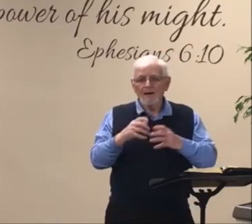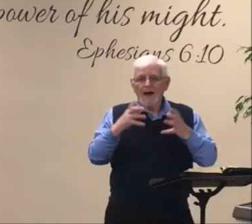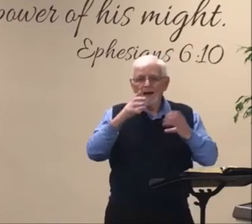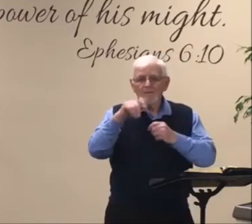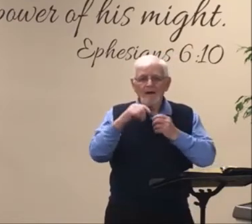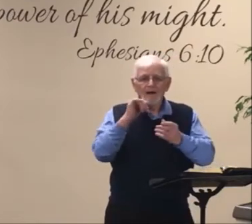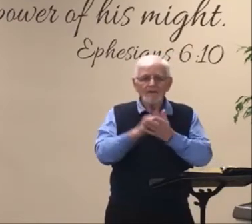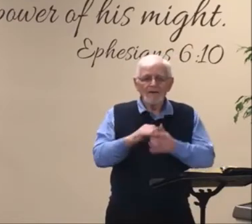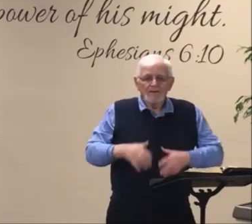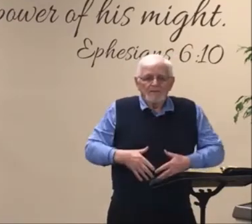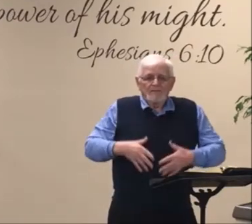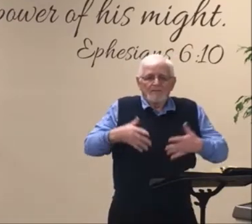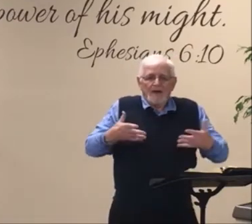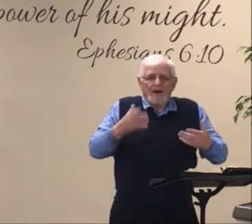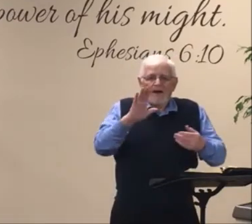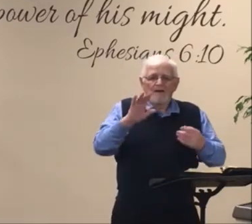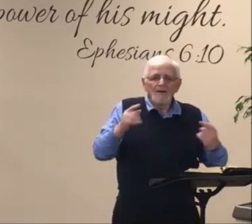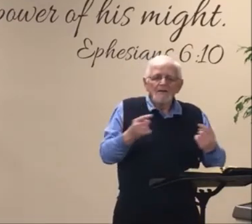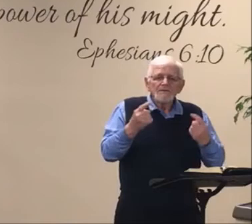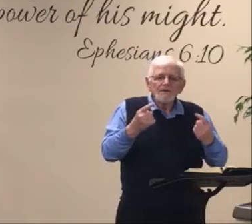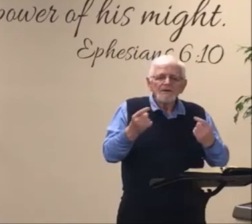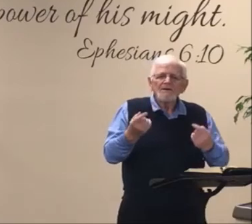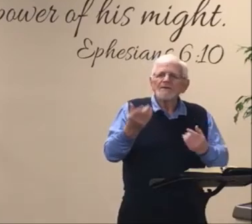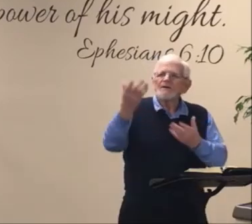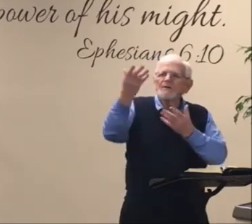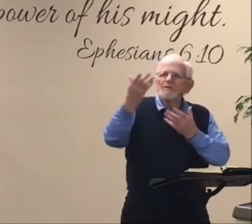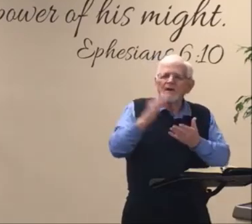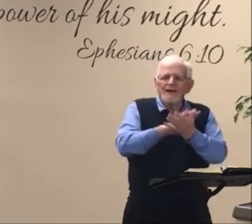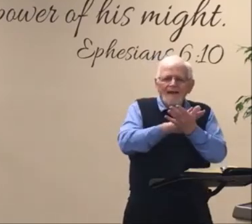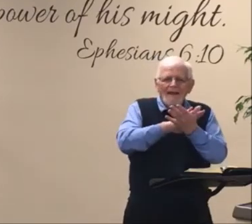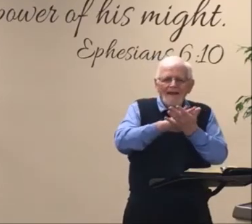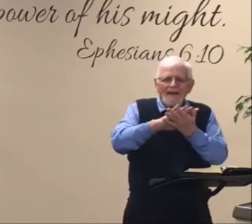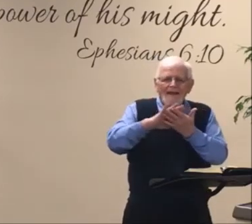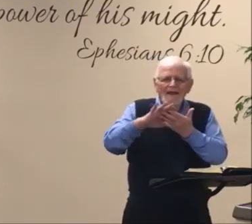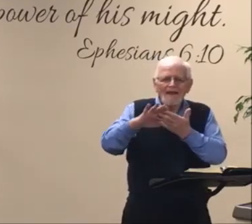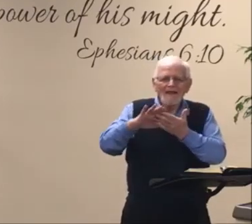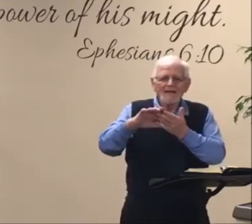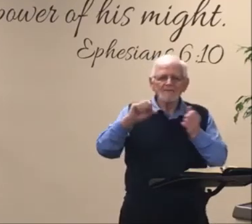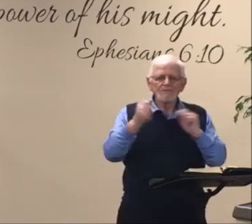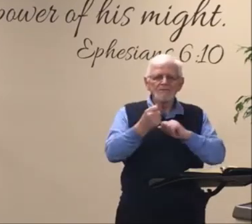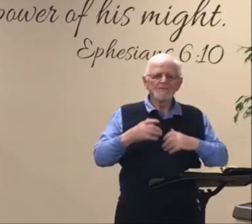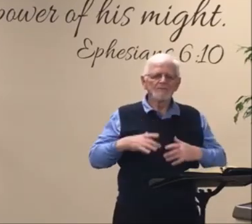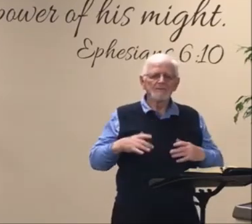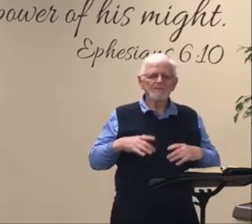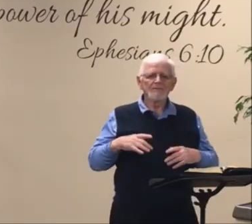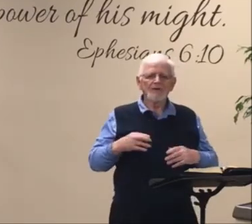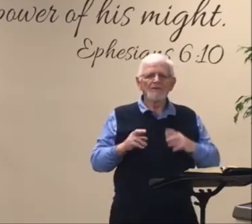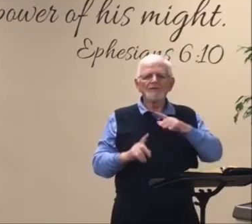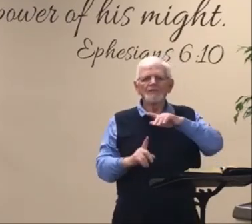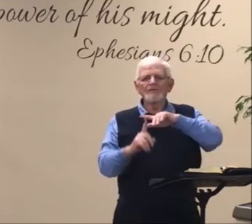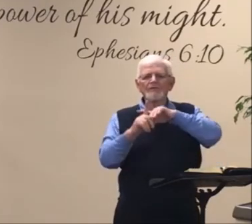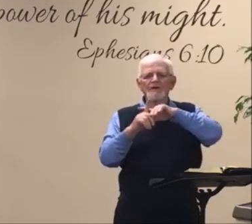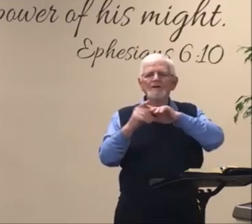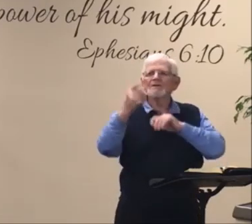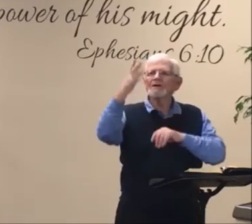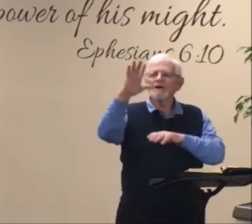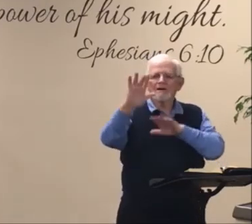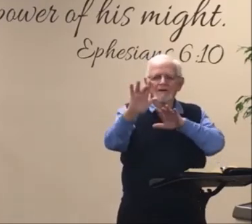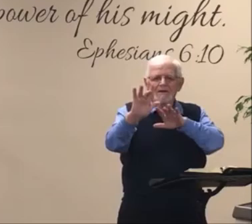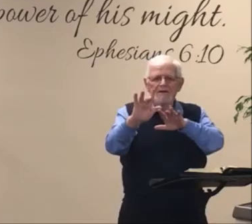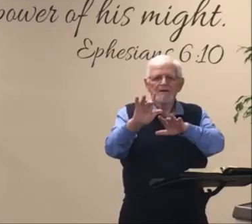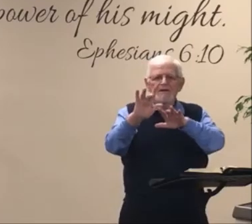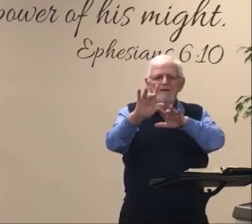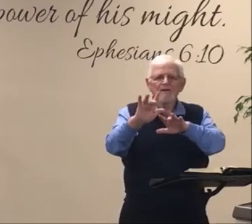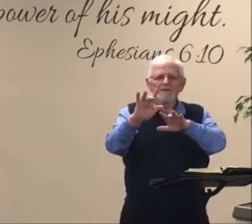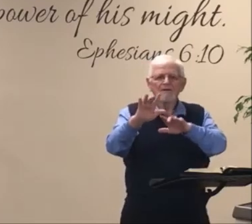cleansing. It brings clarity. You see that in verse 2. Be clean and change your garments. It reveals God's mercy. Every time